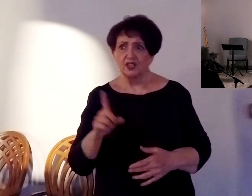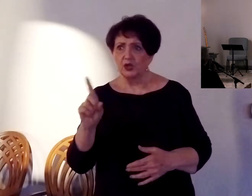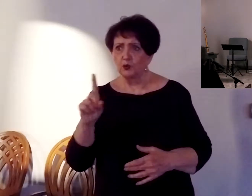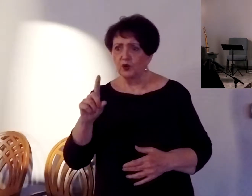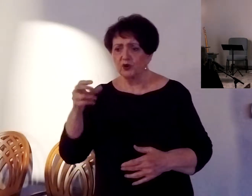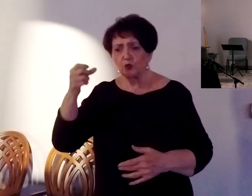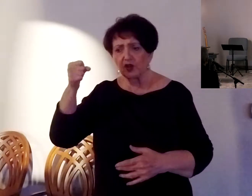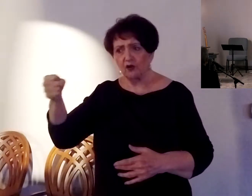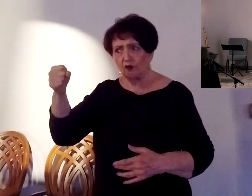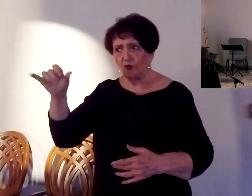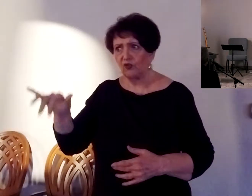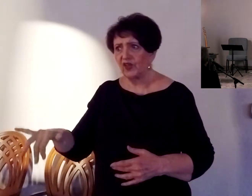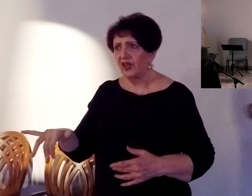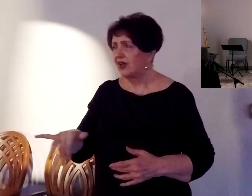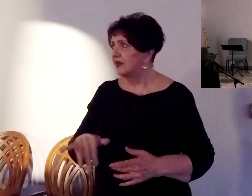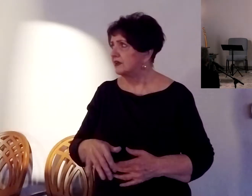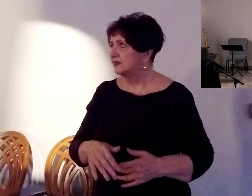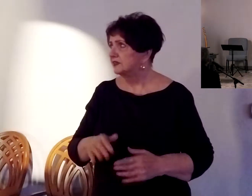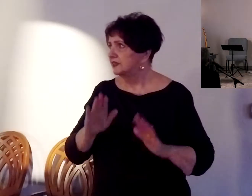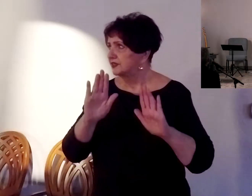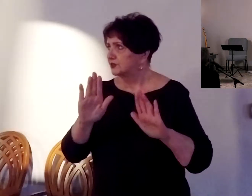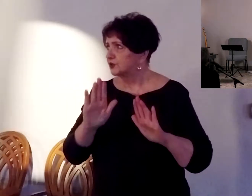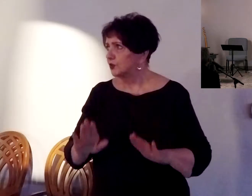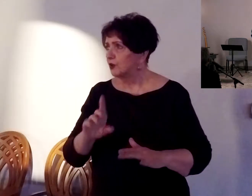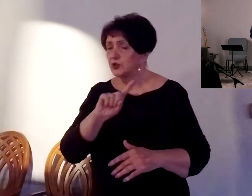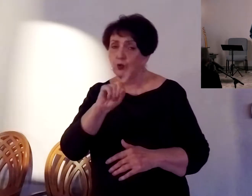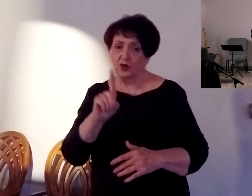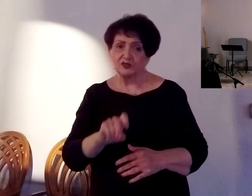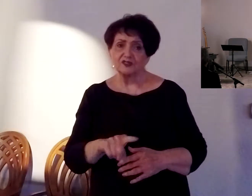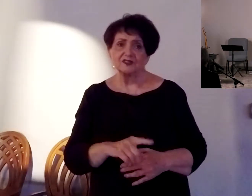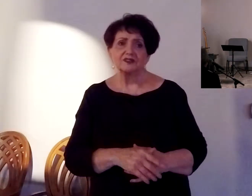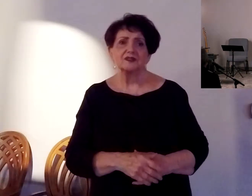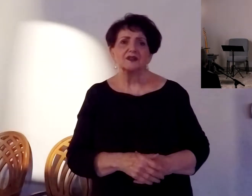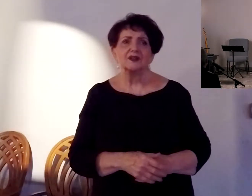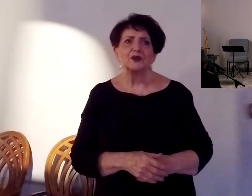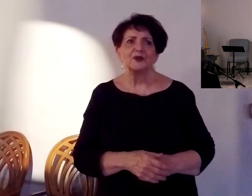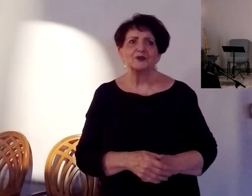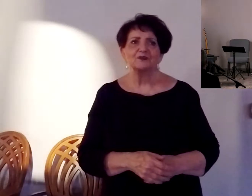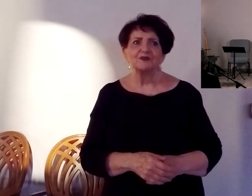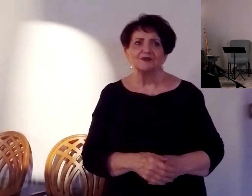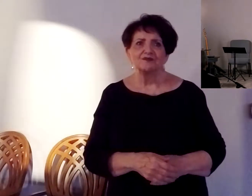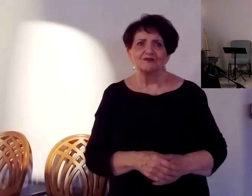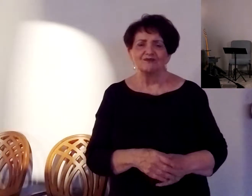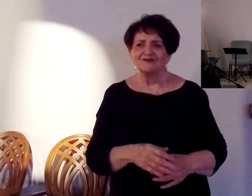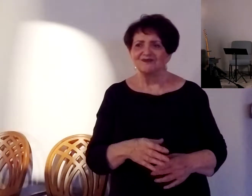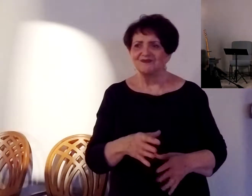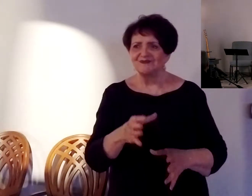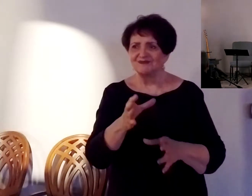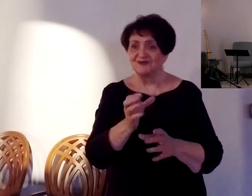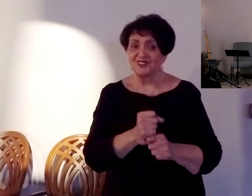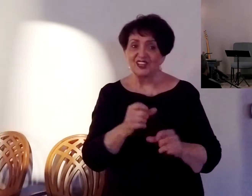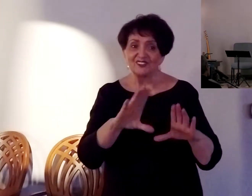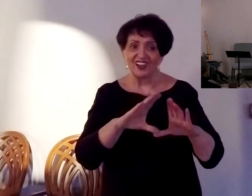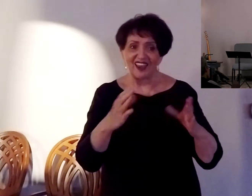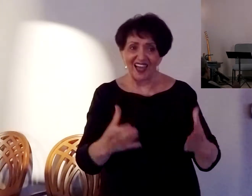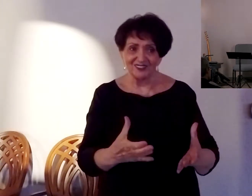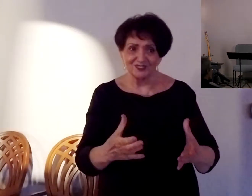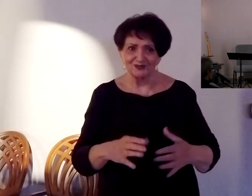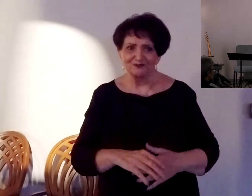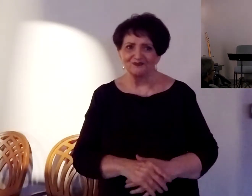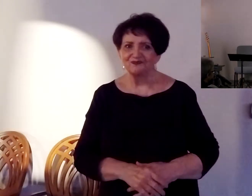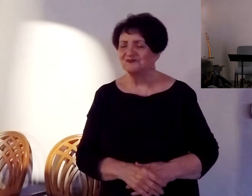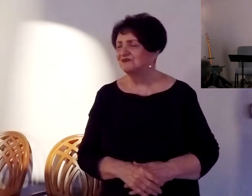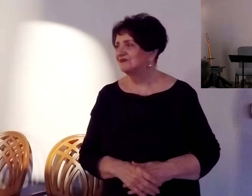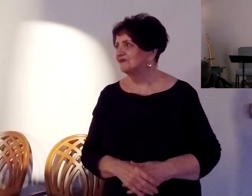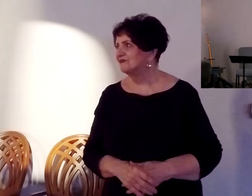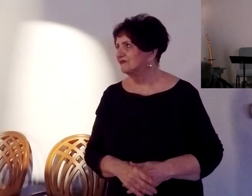hold that? What do we do with that? It's a great question. It's a great question. Here's another plug. Take my metaphysical Bible class, New Testament.